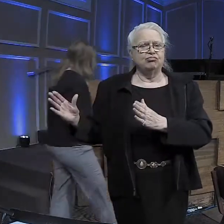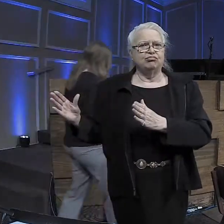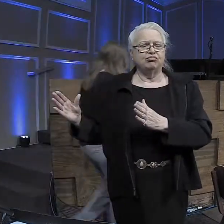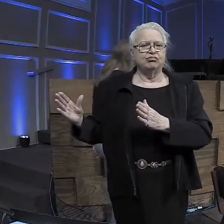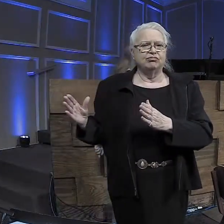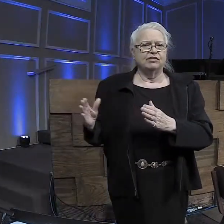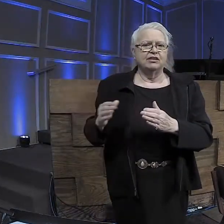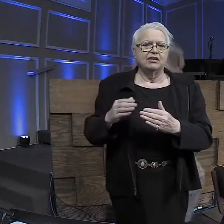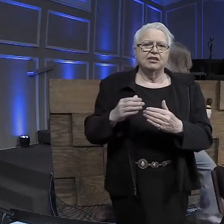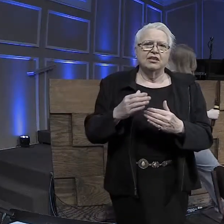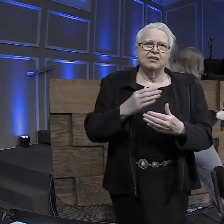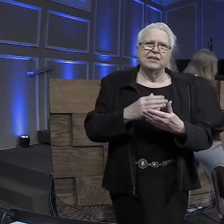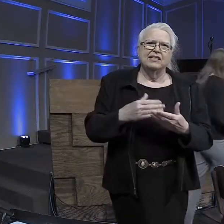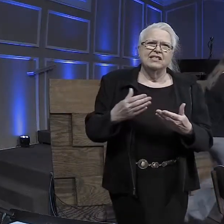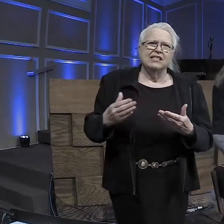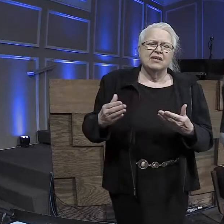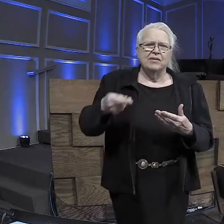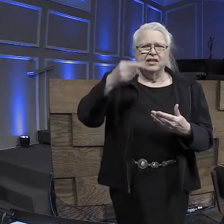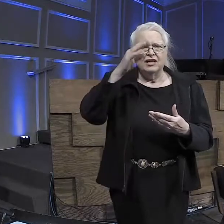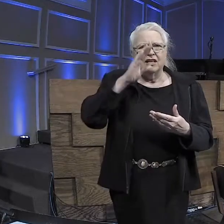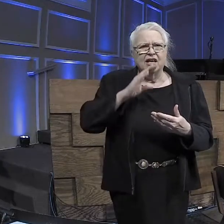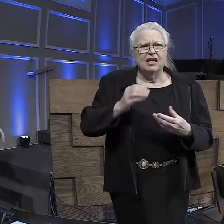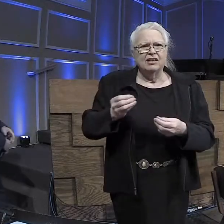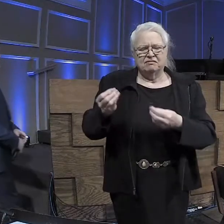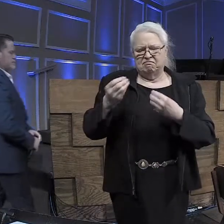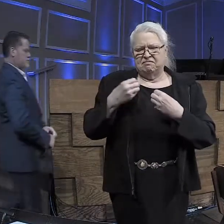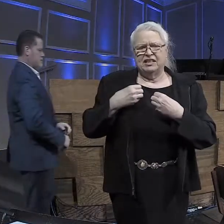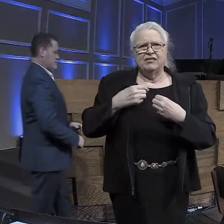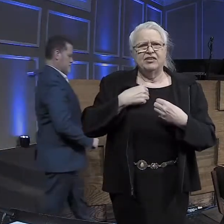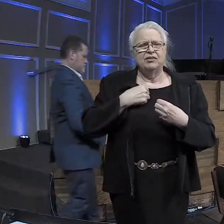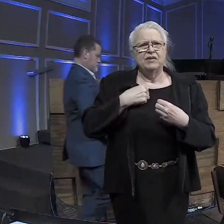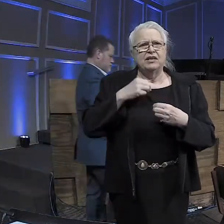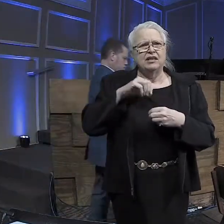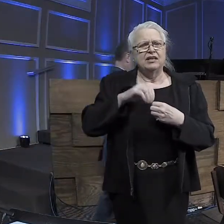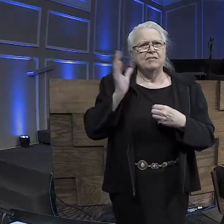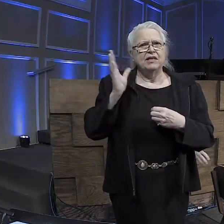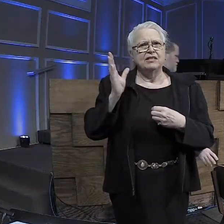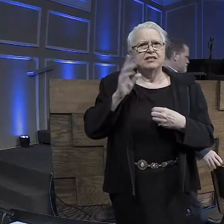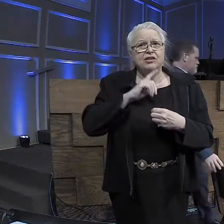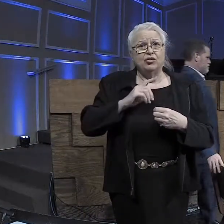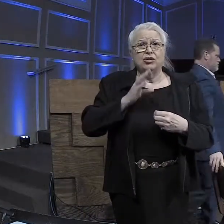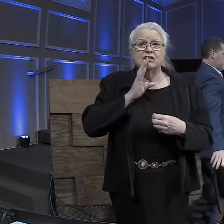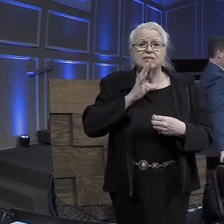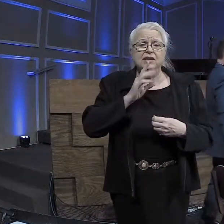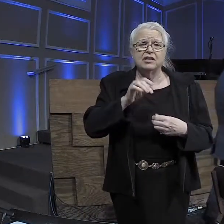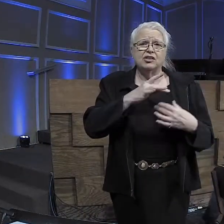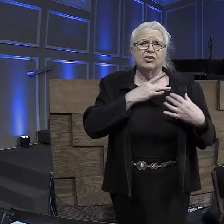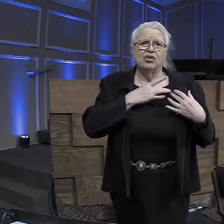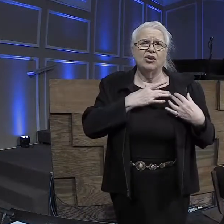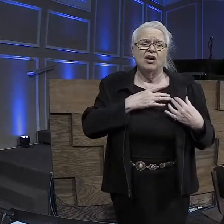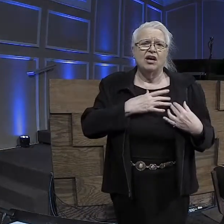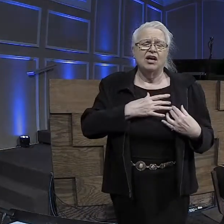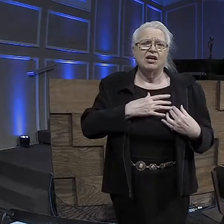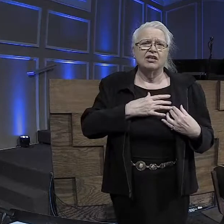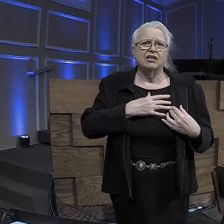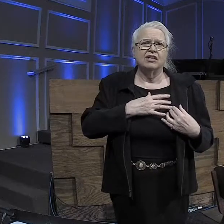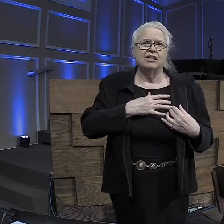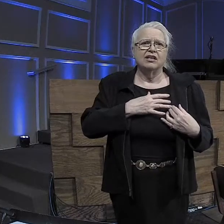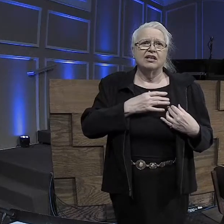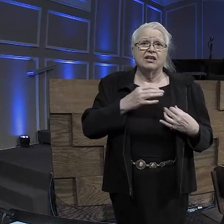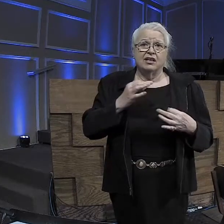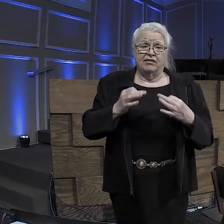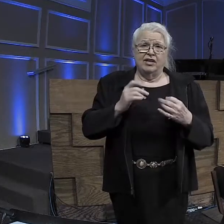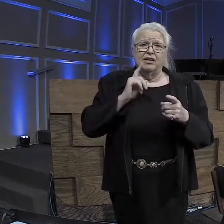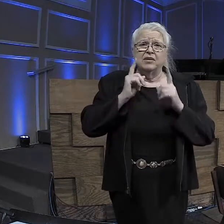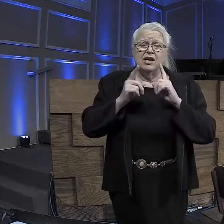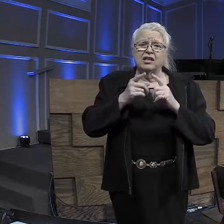Maybe something that God has given to me in this message, the Lord has used to speak to your own heart. If I'm talking to you